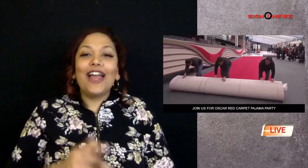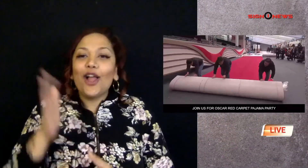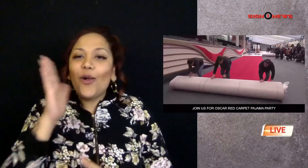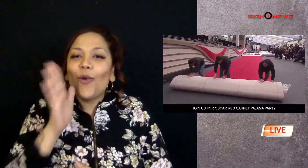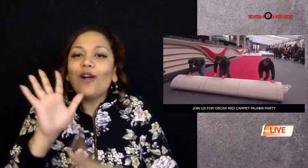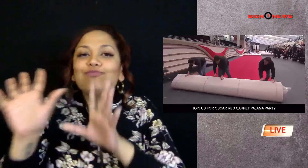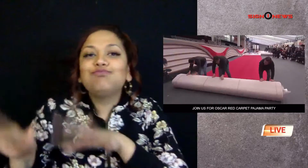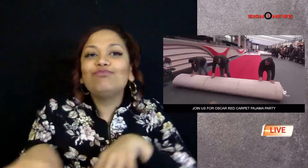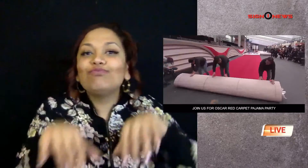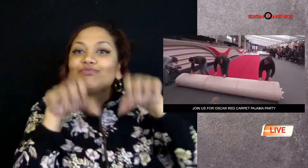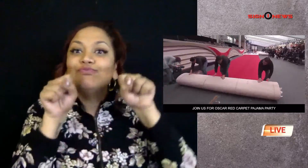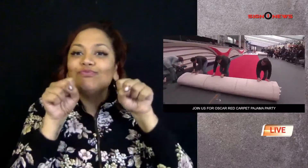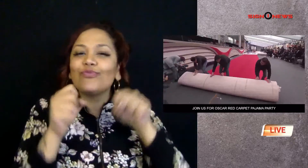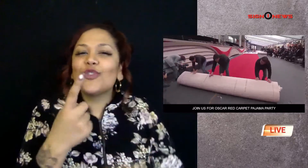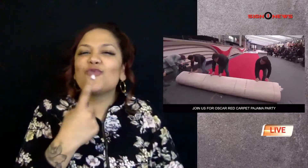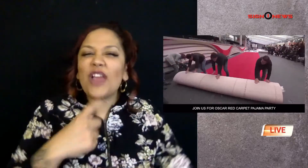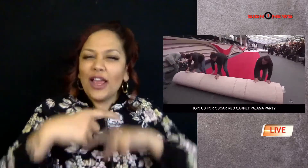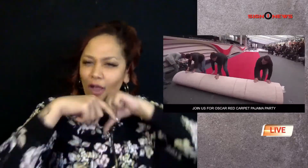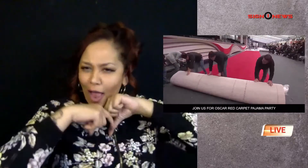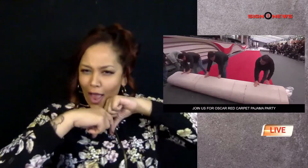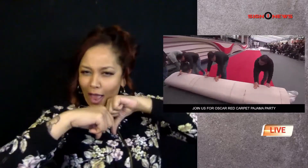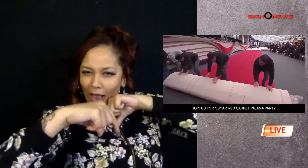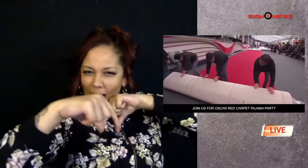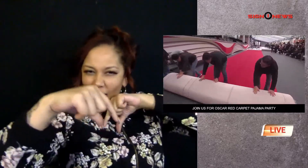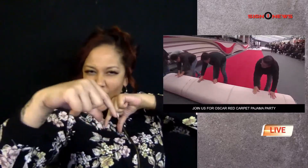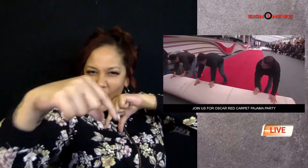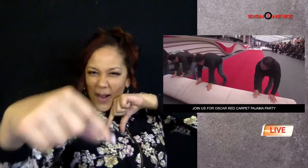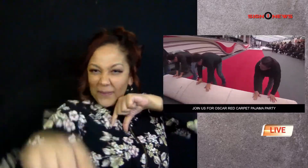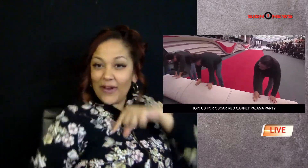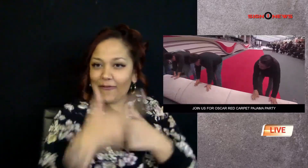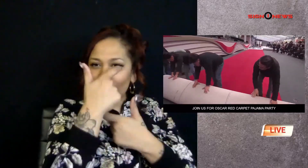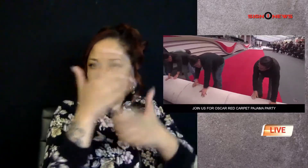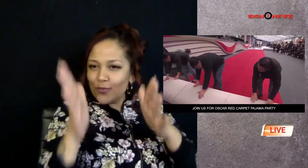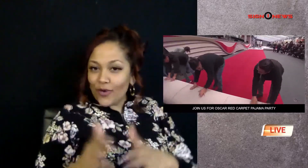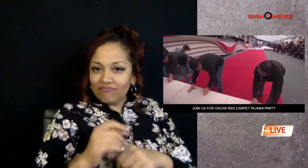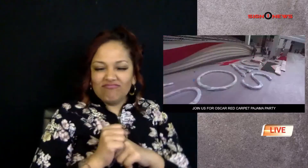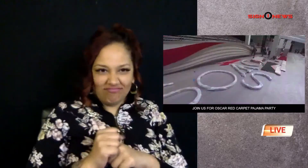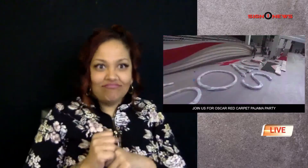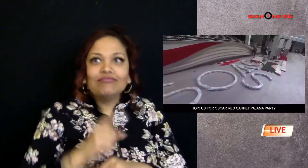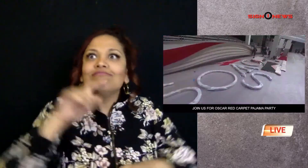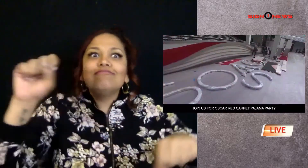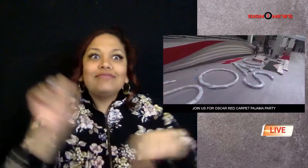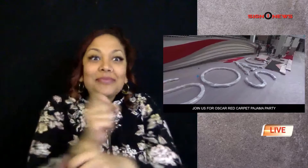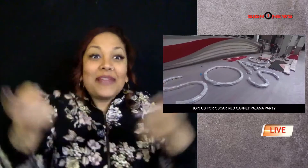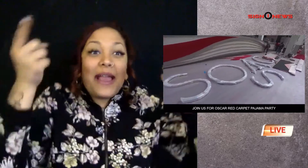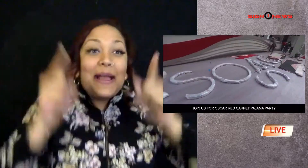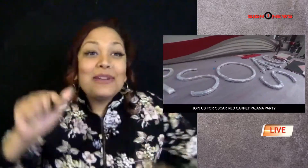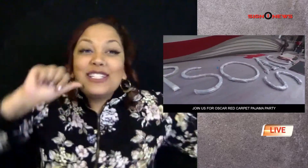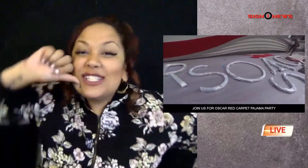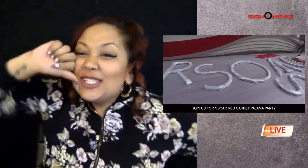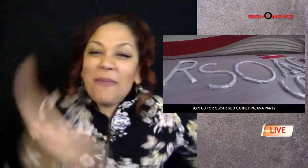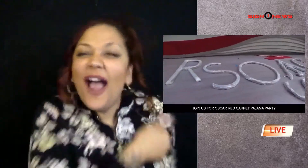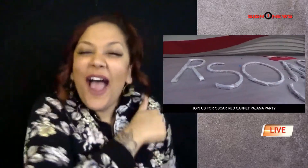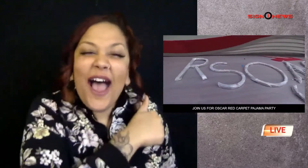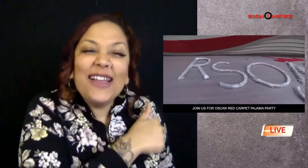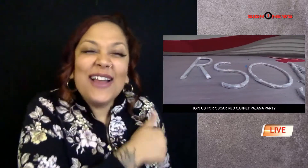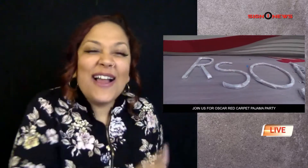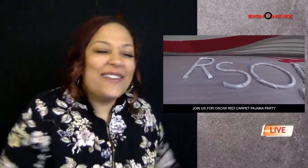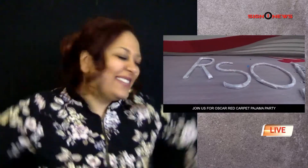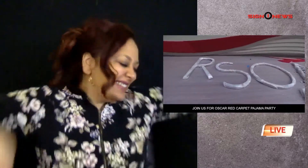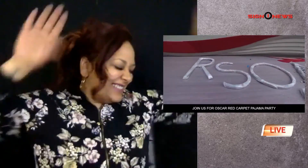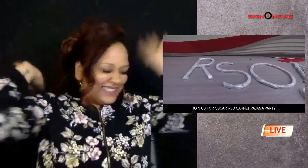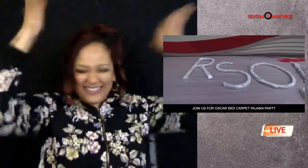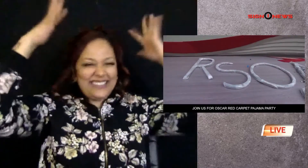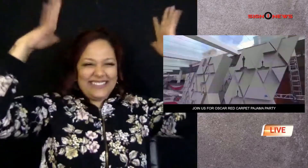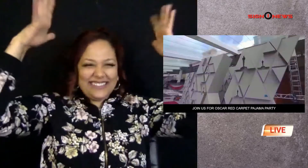The Sign1News Oscar red carpet viewing party. It's